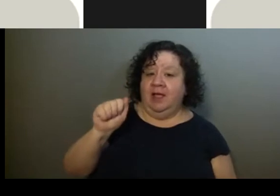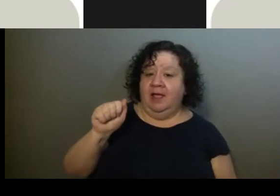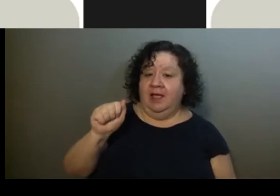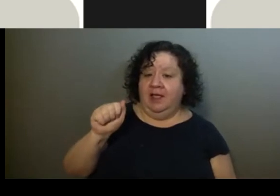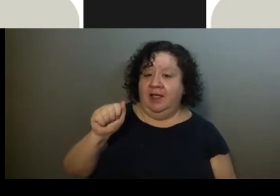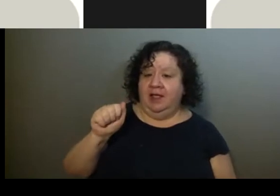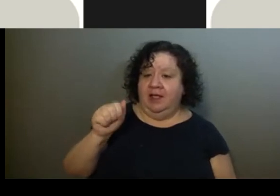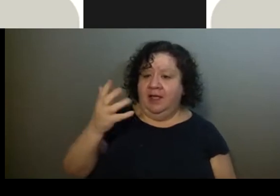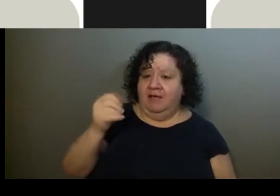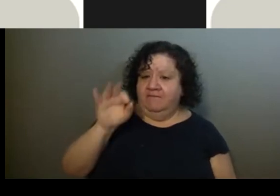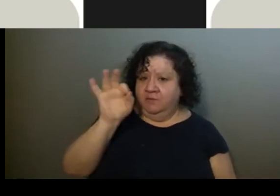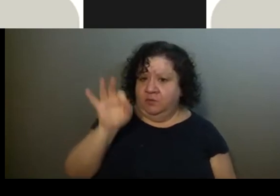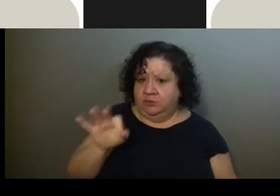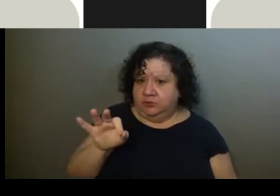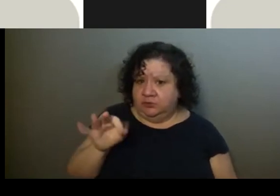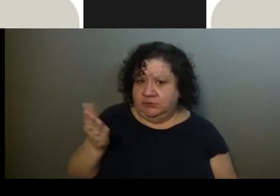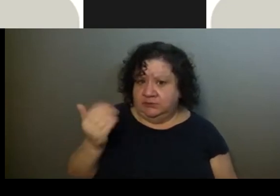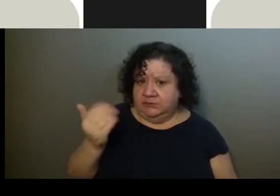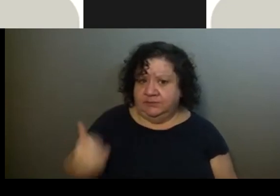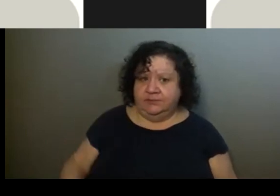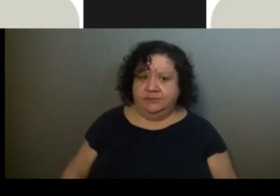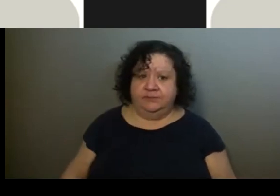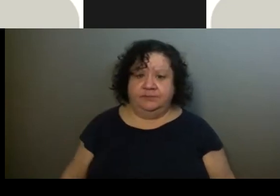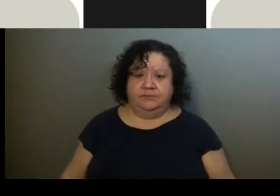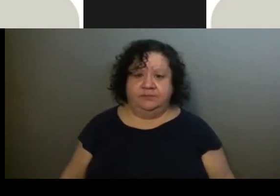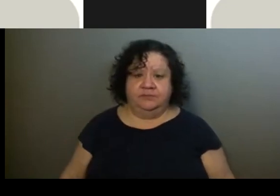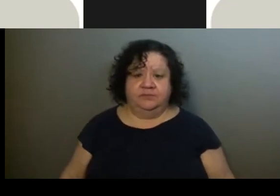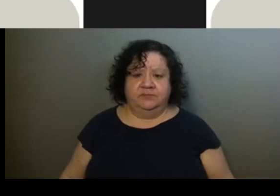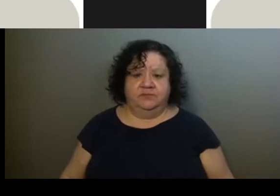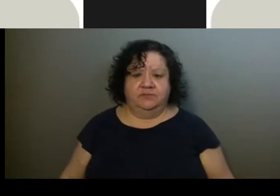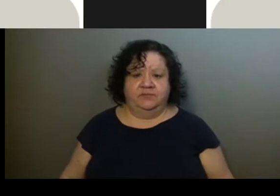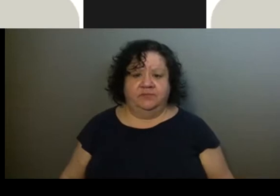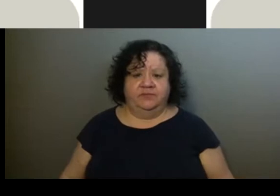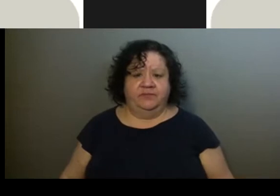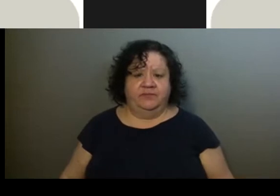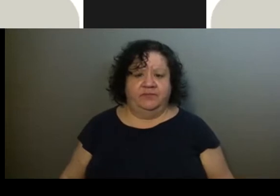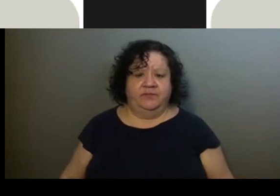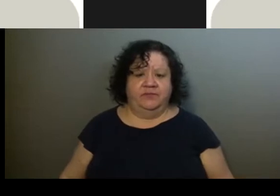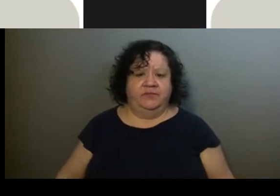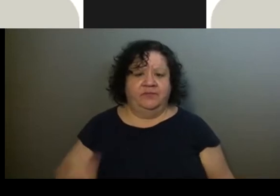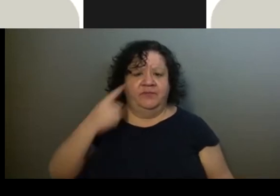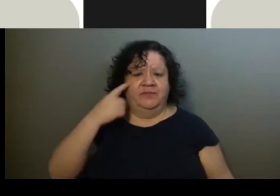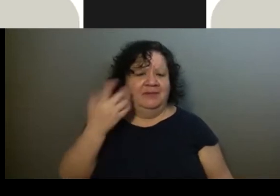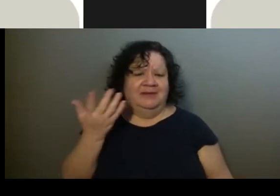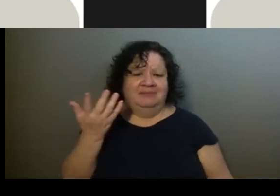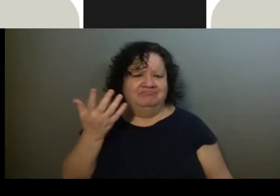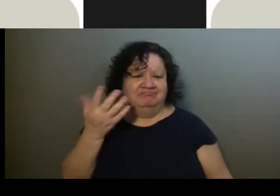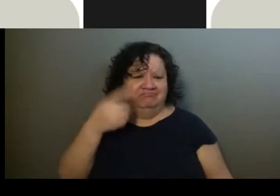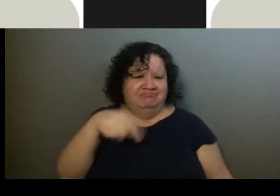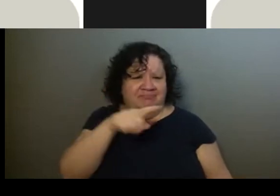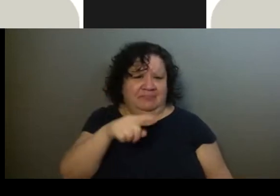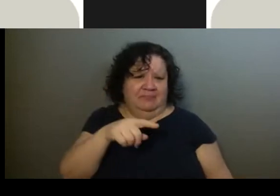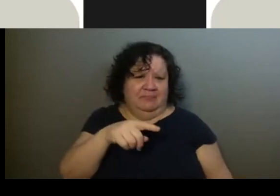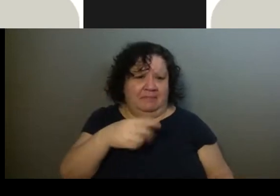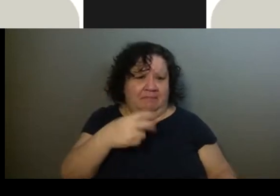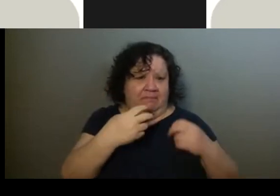I think we can go ahead and proceed with the answers as we wait. Okay. Thank you. Okay. So back to you,